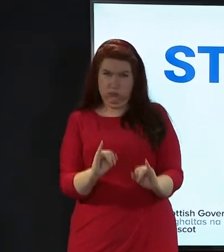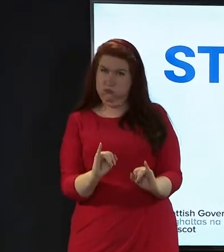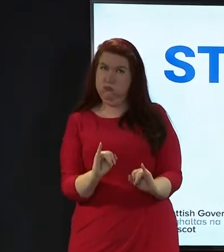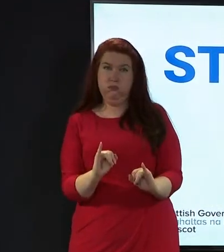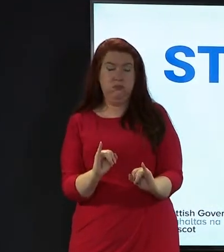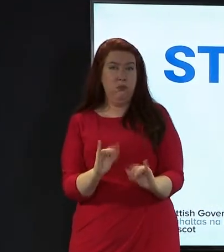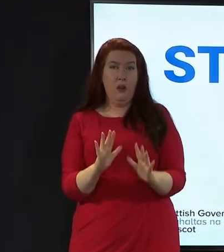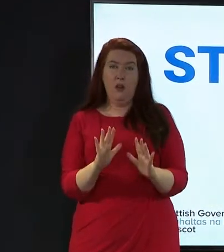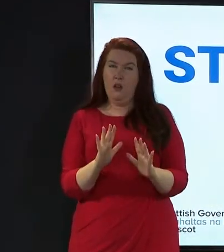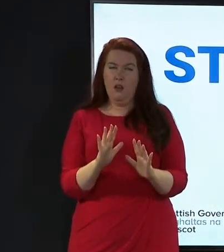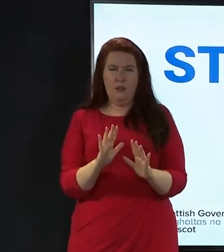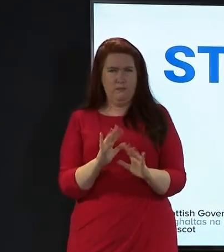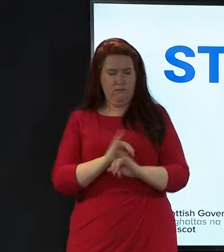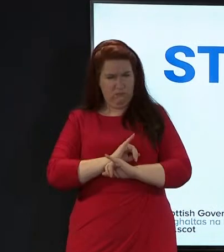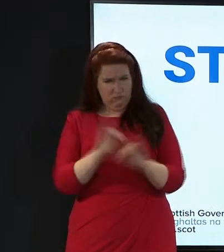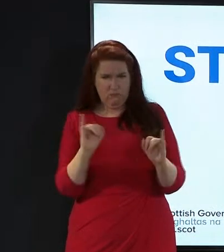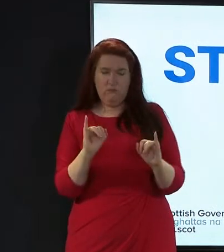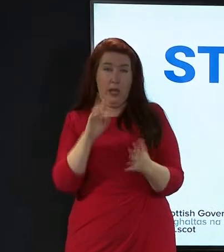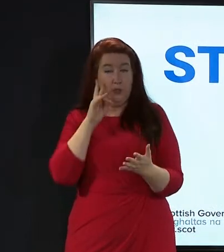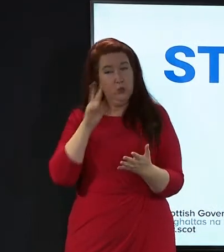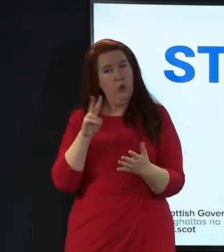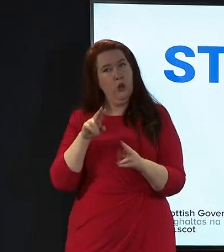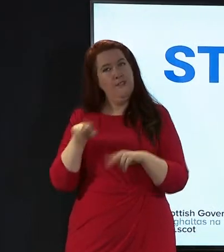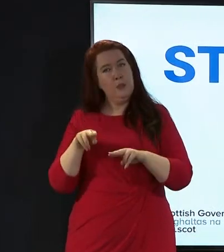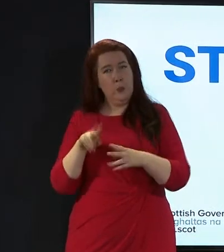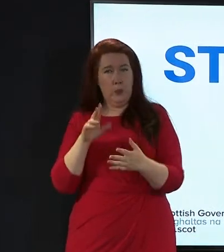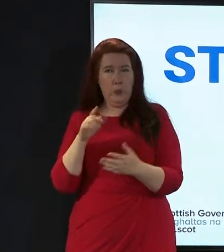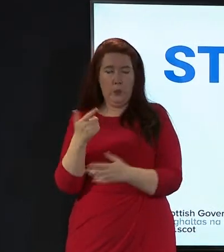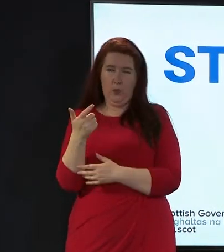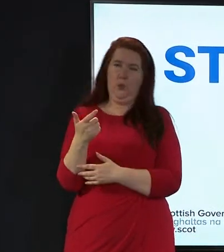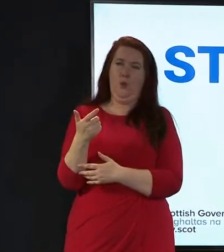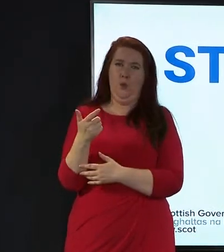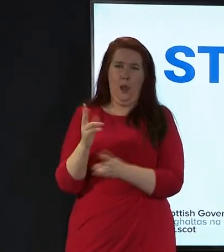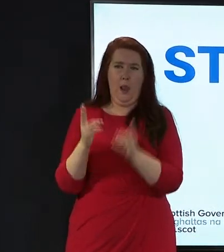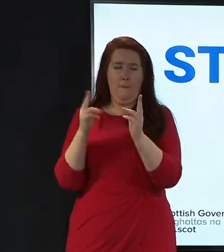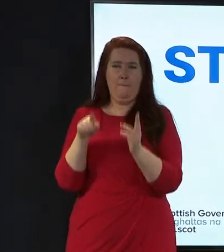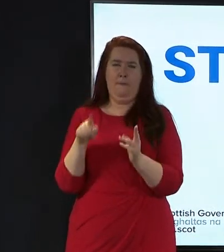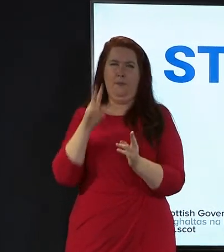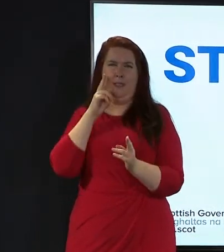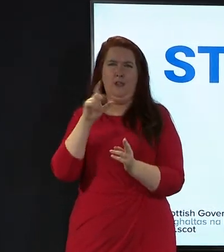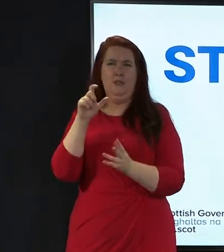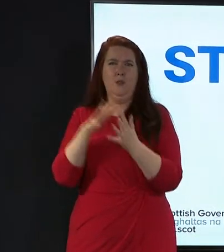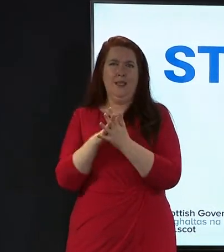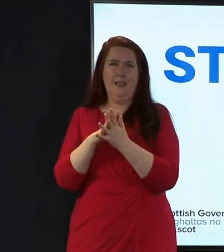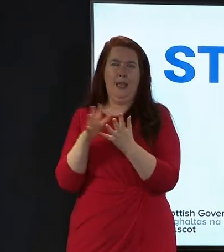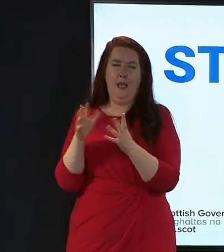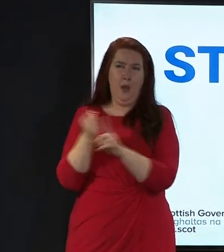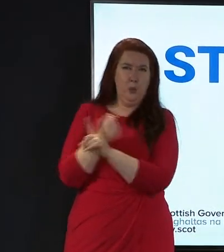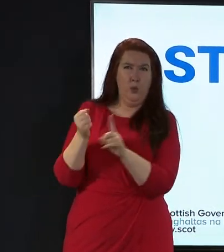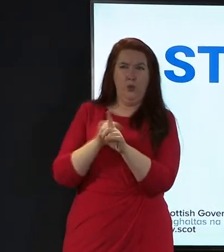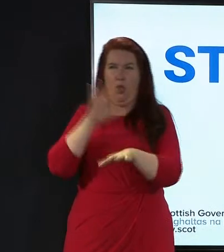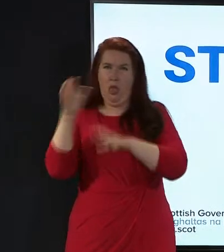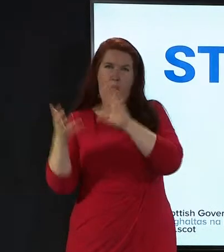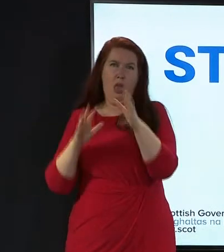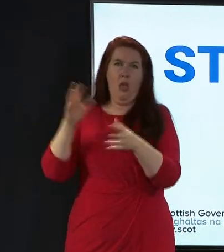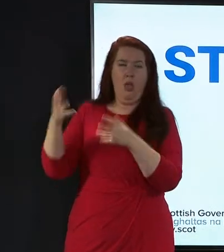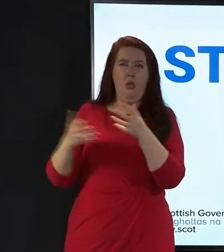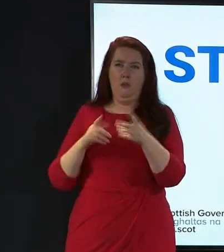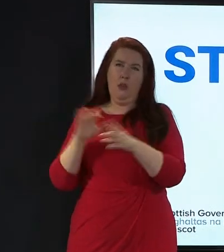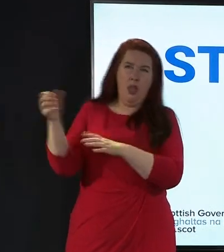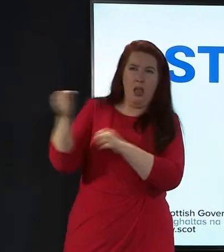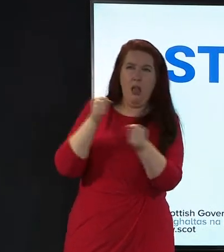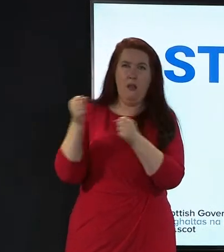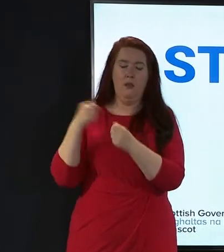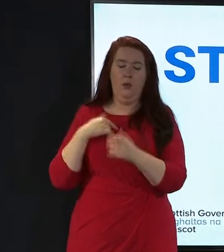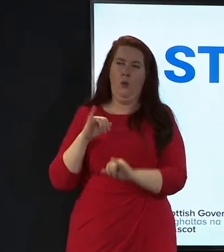condemn what I saw in a video last night with the way in which Chris Whitty was being abused, actually manhandled by people